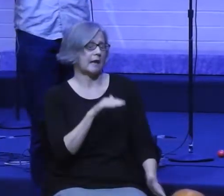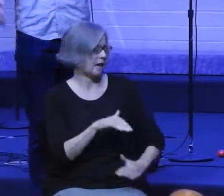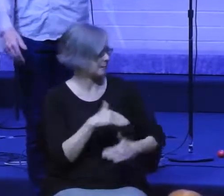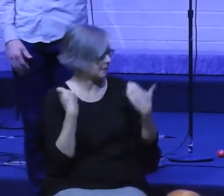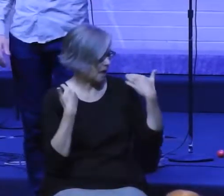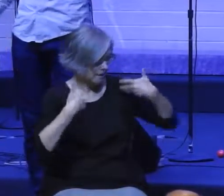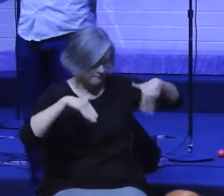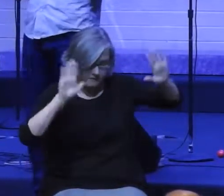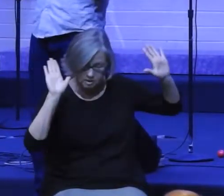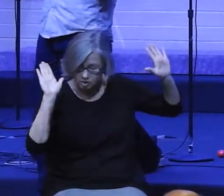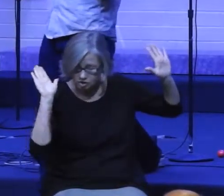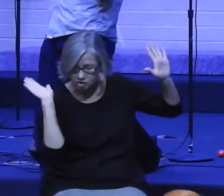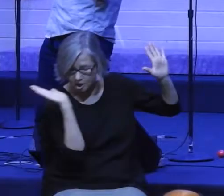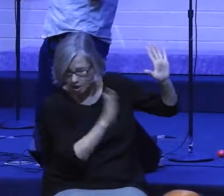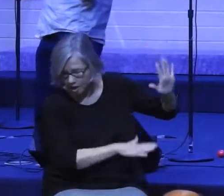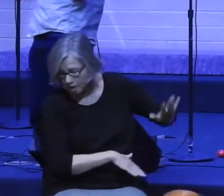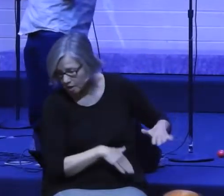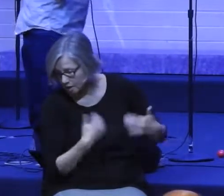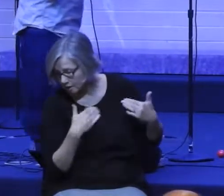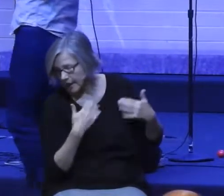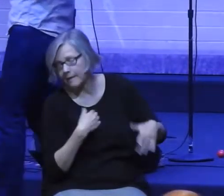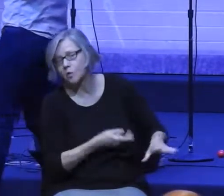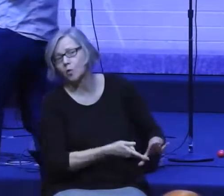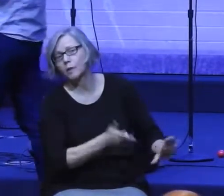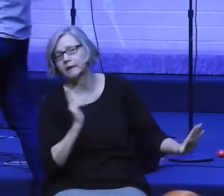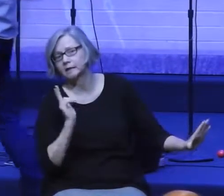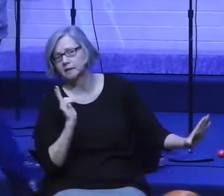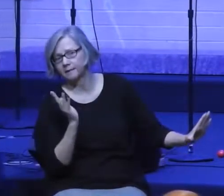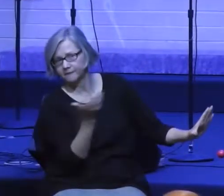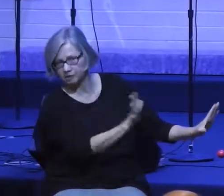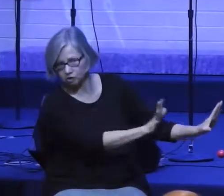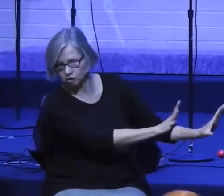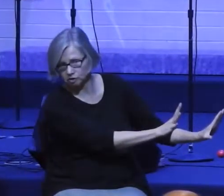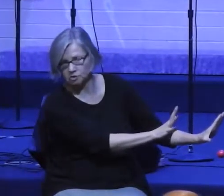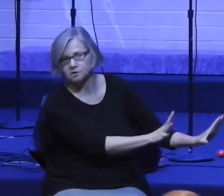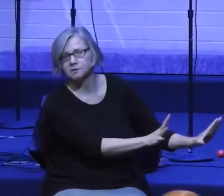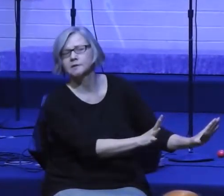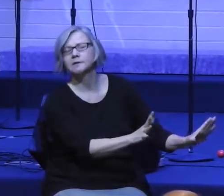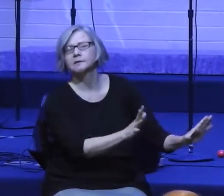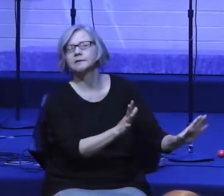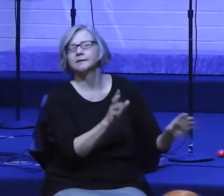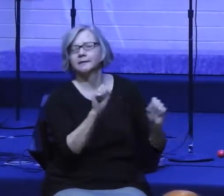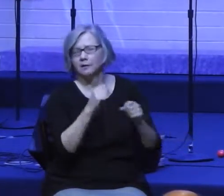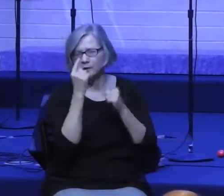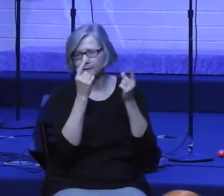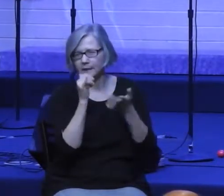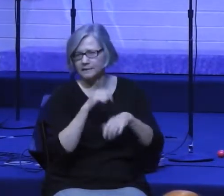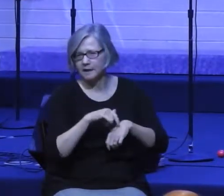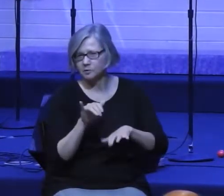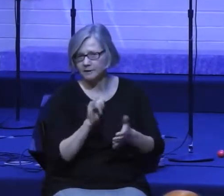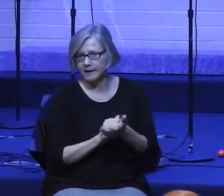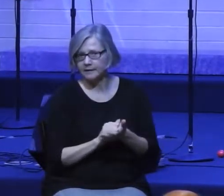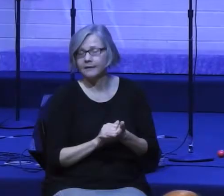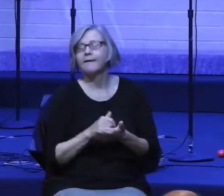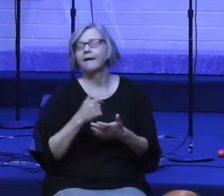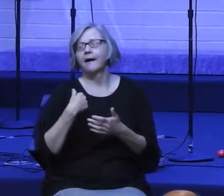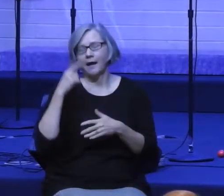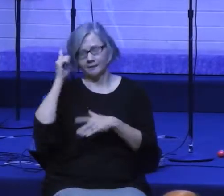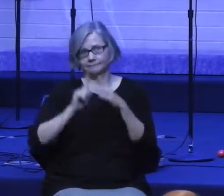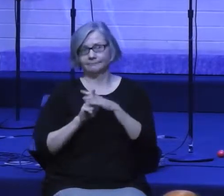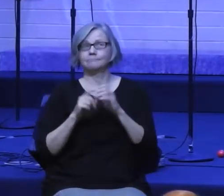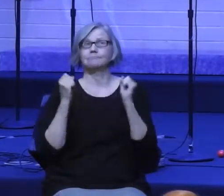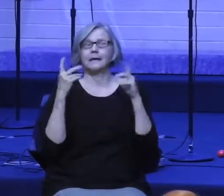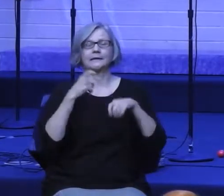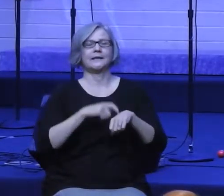going to throw in the towel, this is over, I'm just going to quit? What time have you done? What's the time you've done that? A number of times came to my mind in my